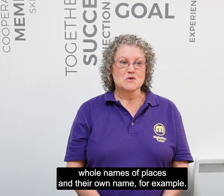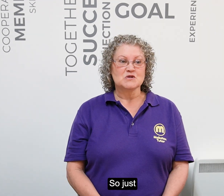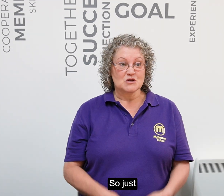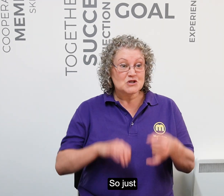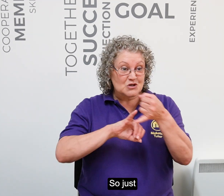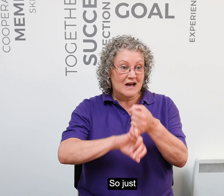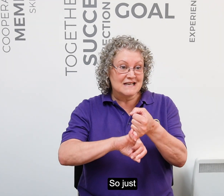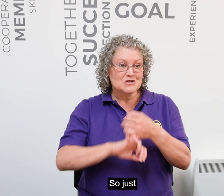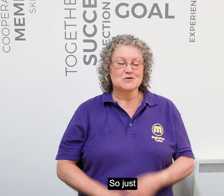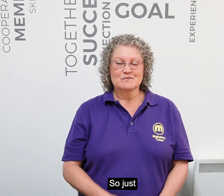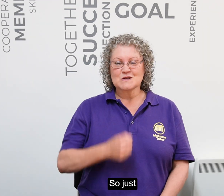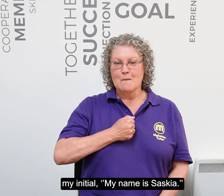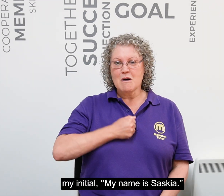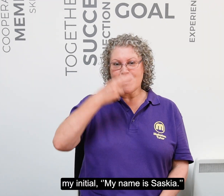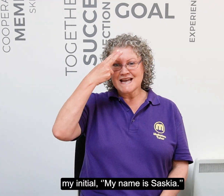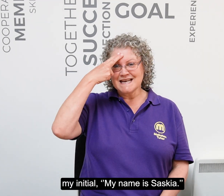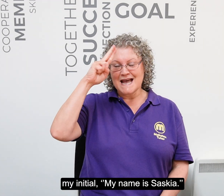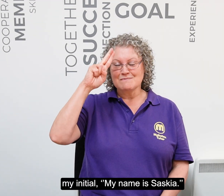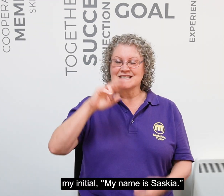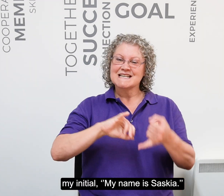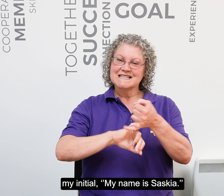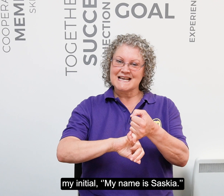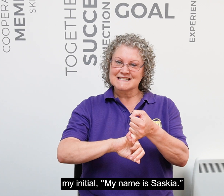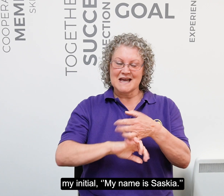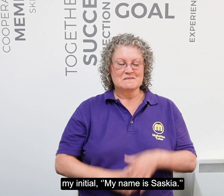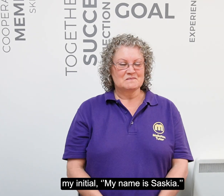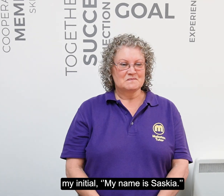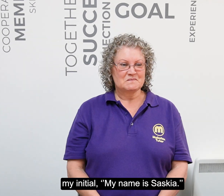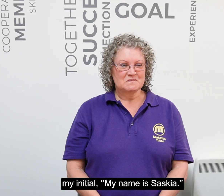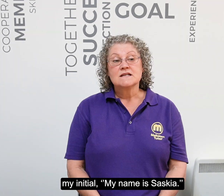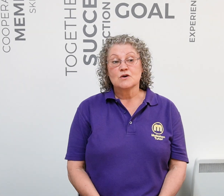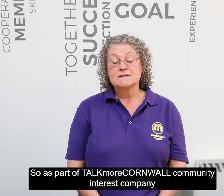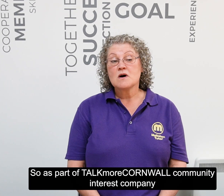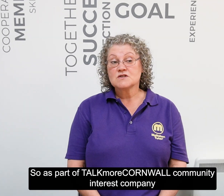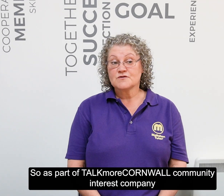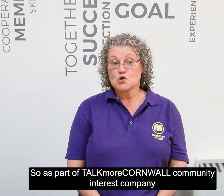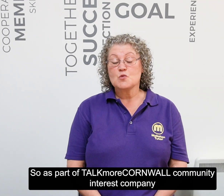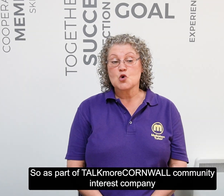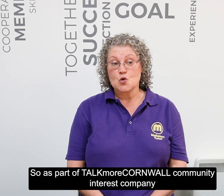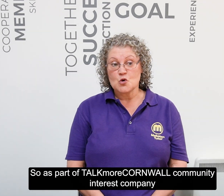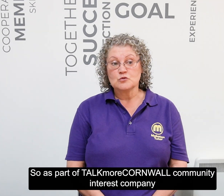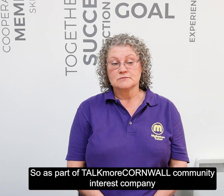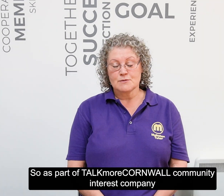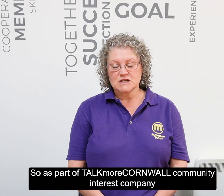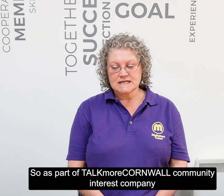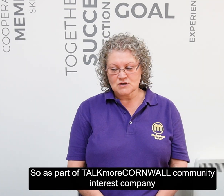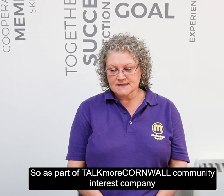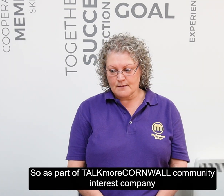So you just do that initial. So my name is Saskia. So as part of Talk More Cornwall Community Interest